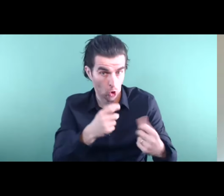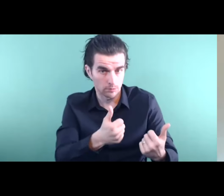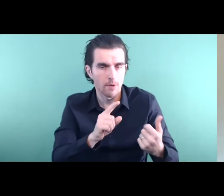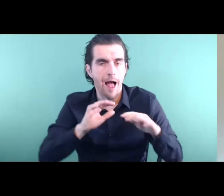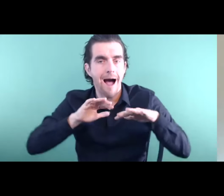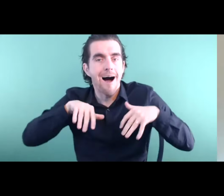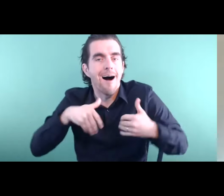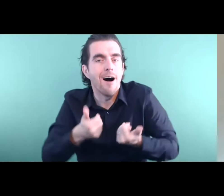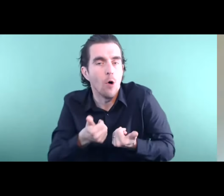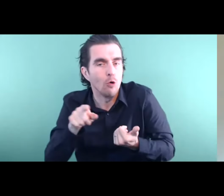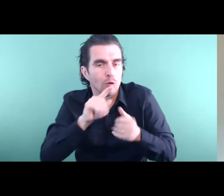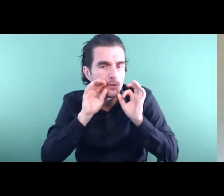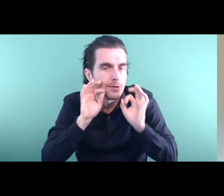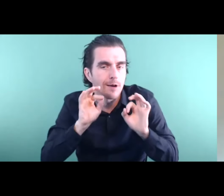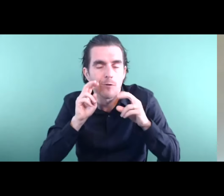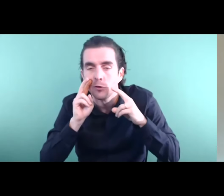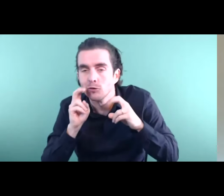Another example is, for example, that